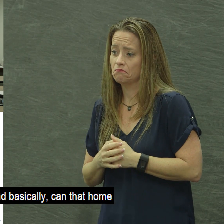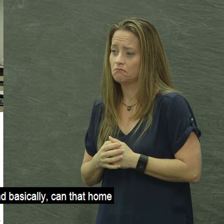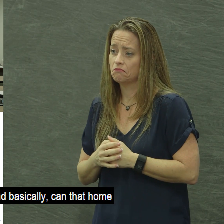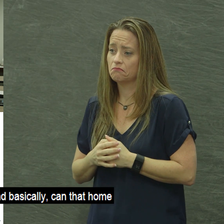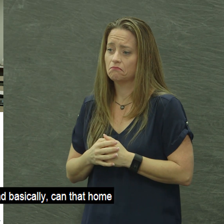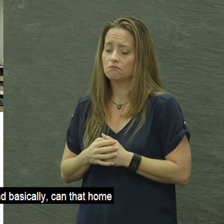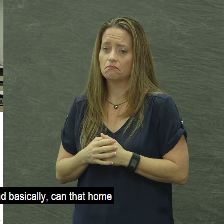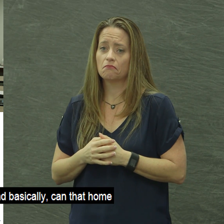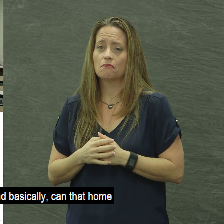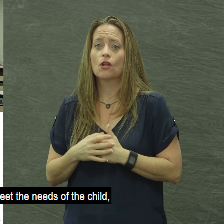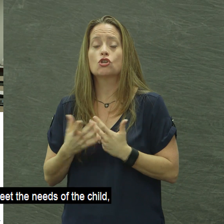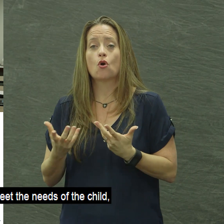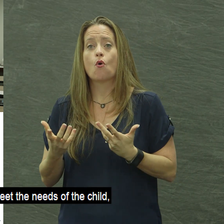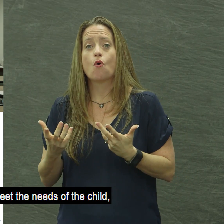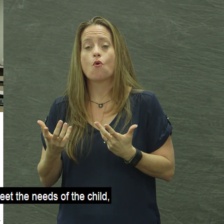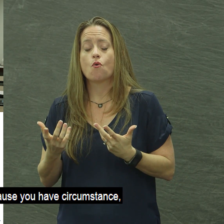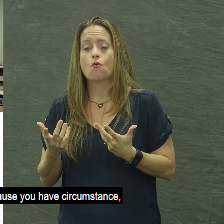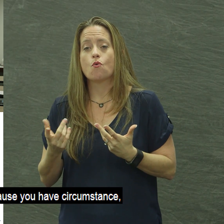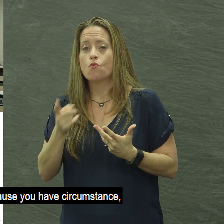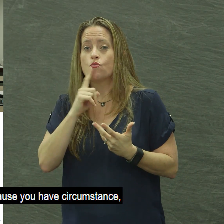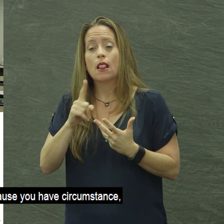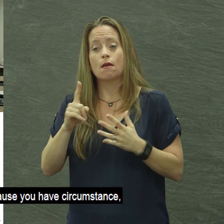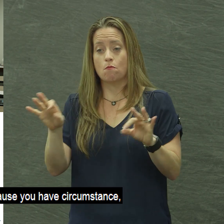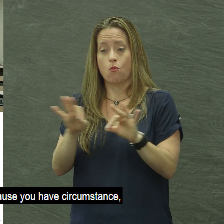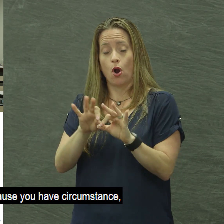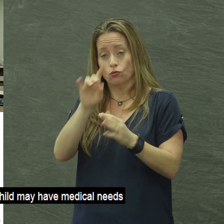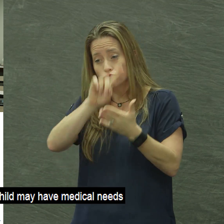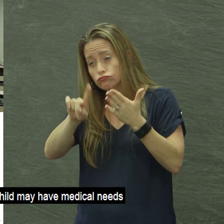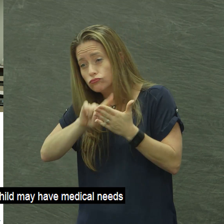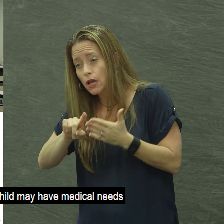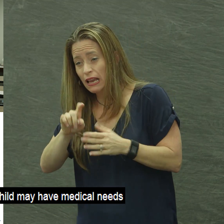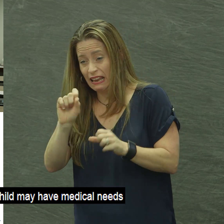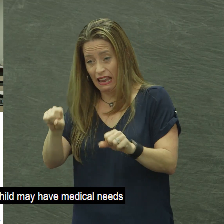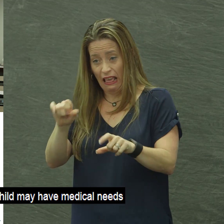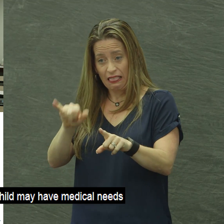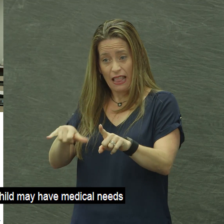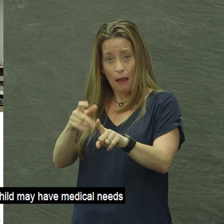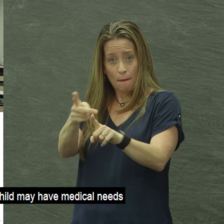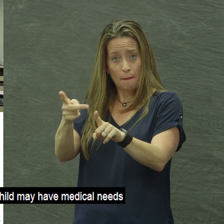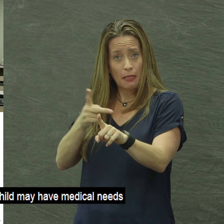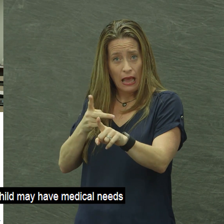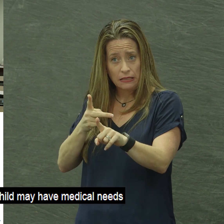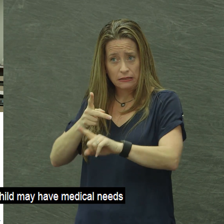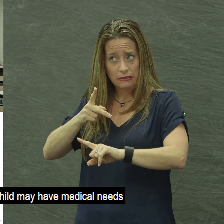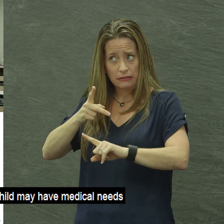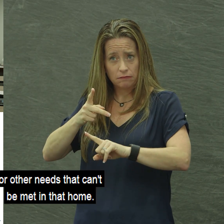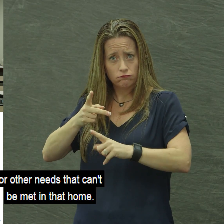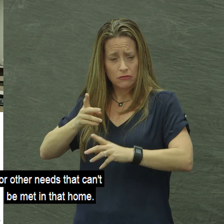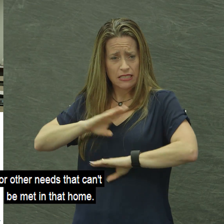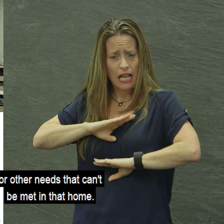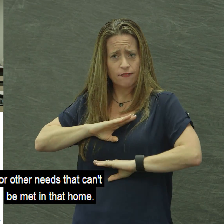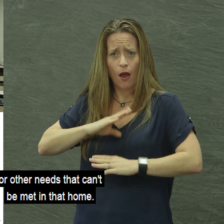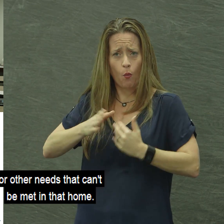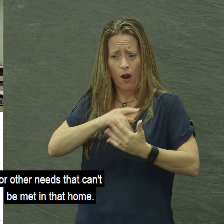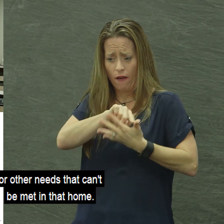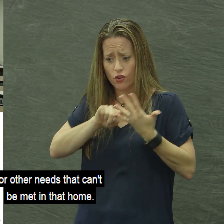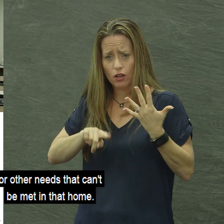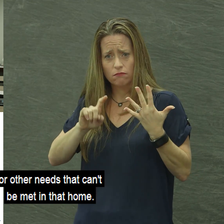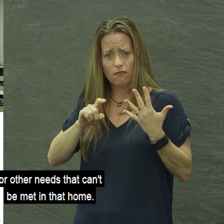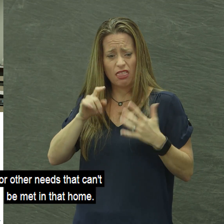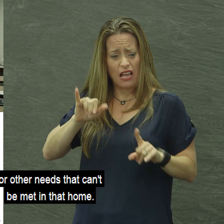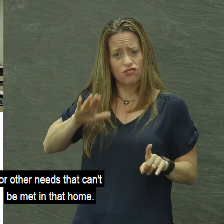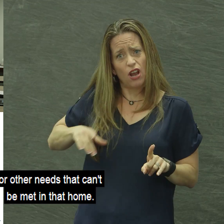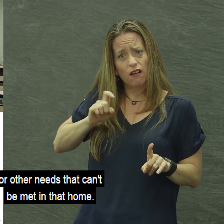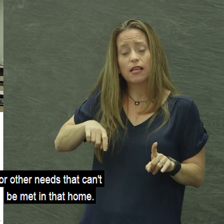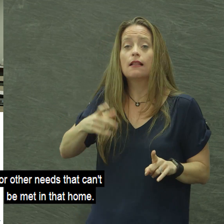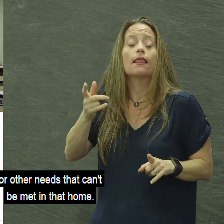And basically, can that home meet the needs of the child? Because you have the child may have medical needs or other needs that can't